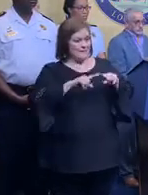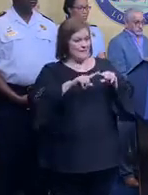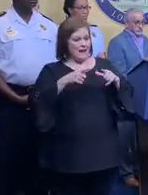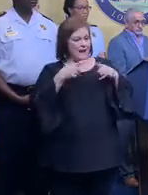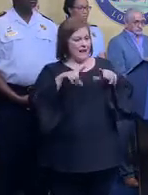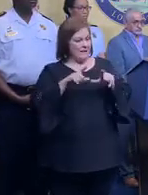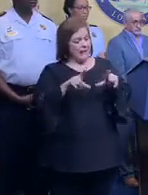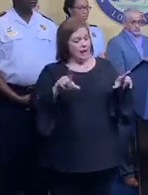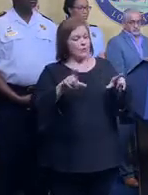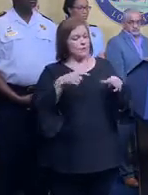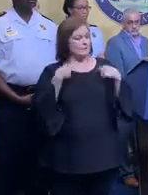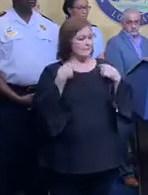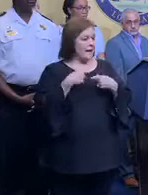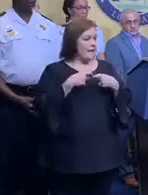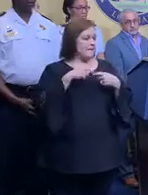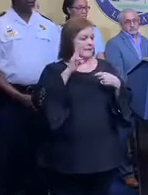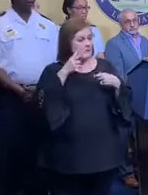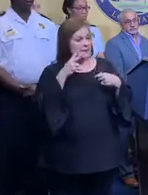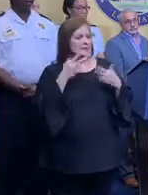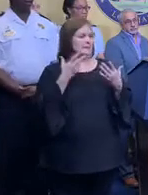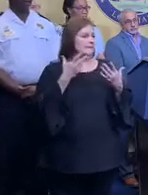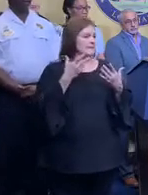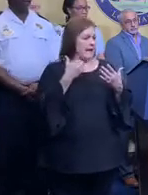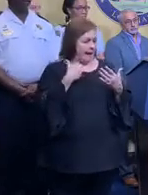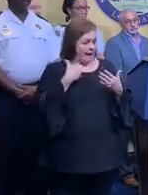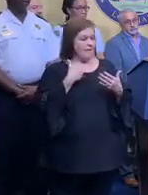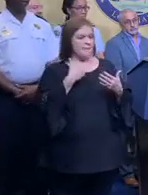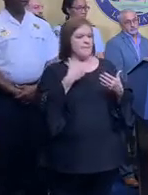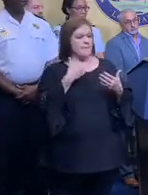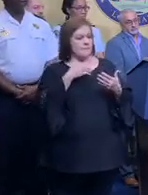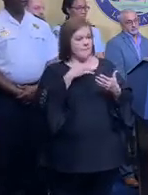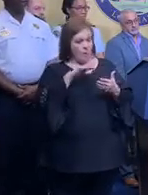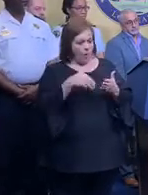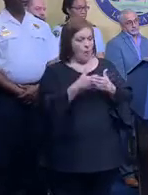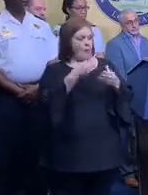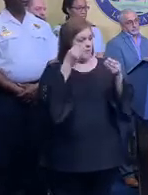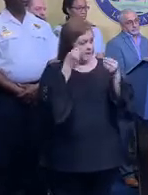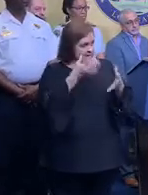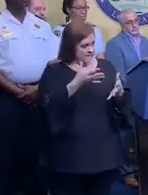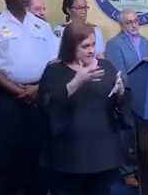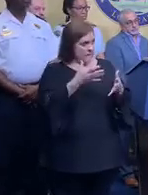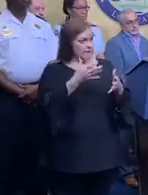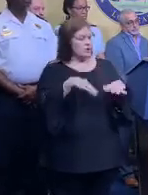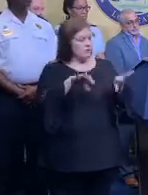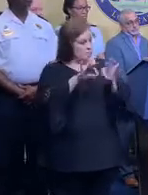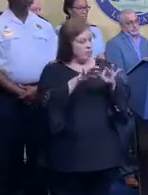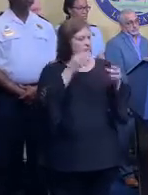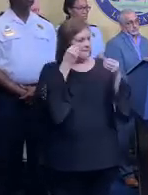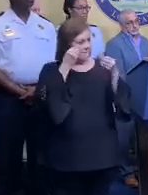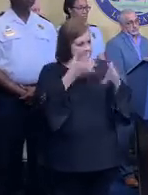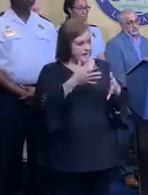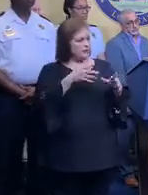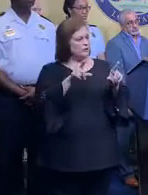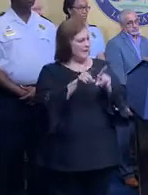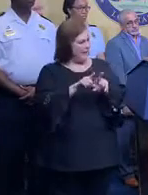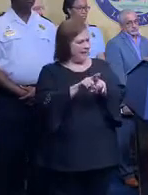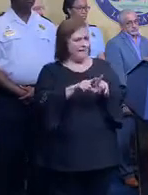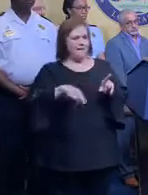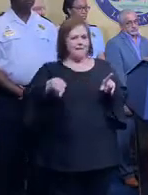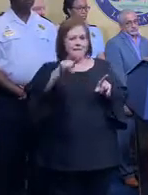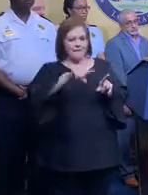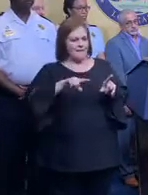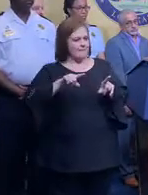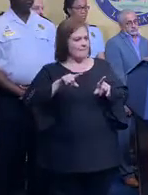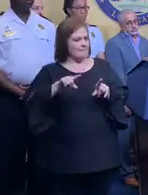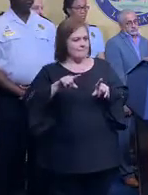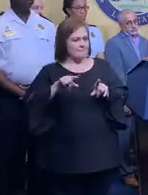whether Spanish or Vietnamese, have accurate information and timely information as everyone else receives the